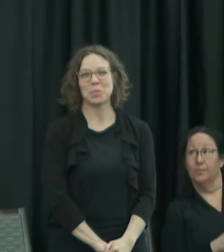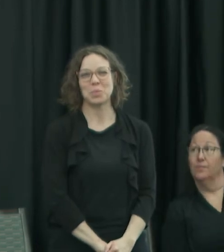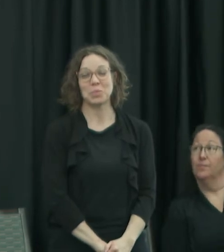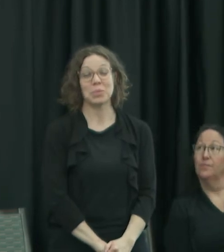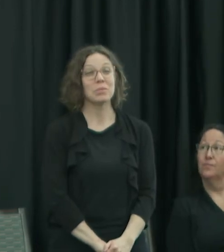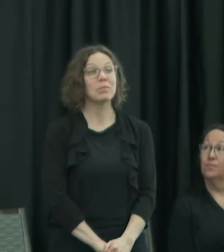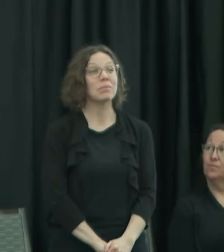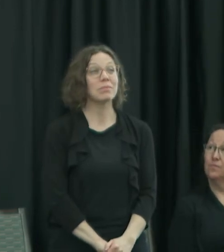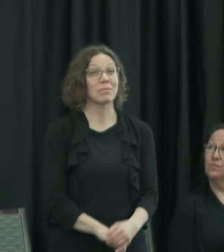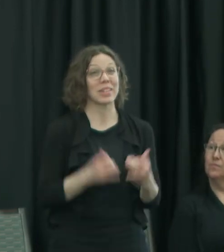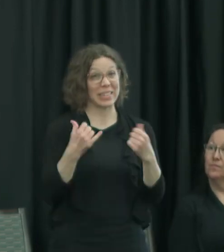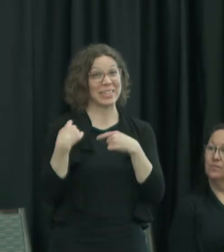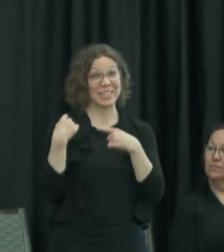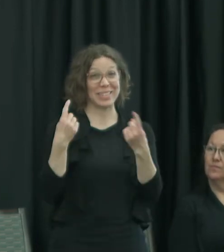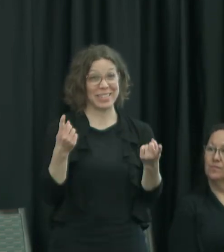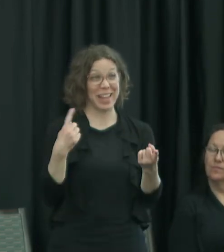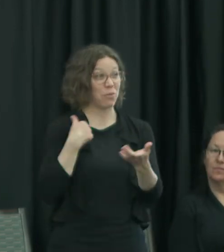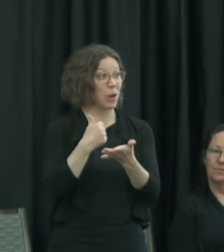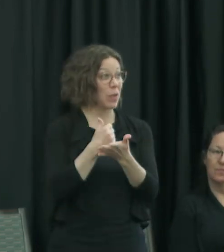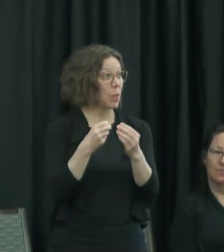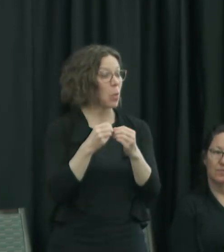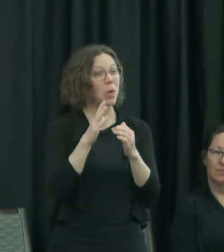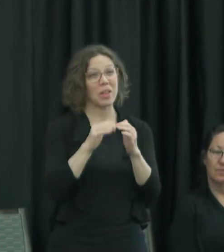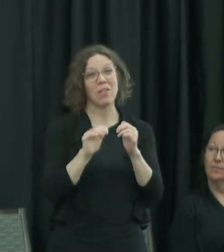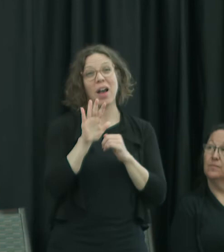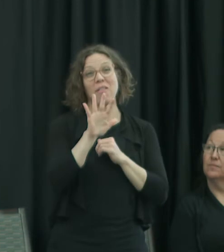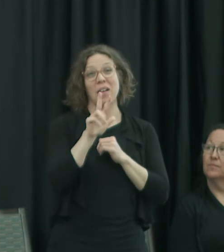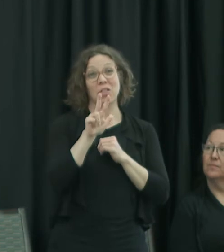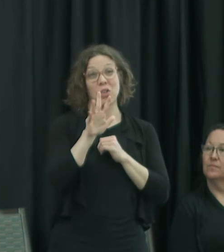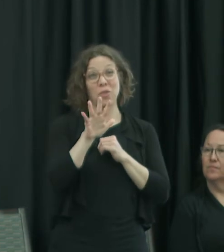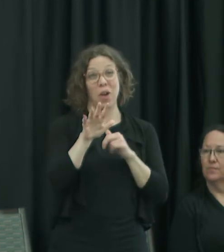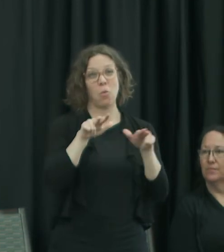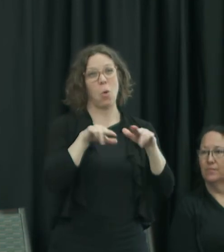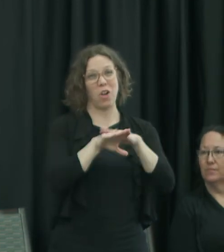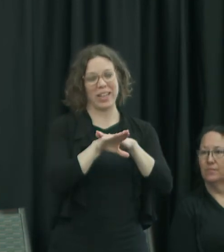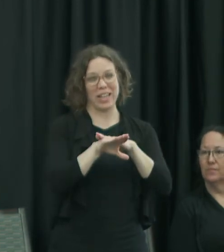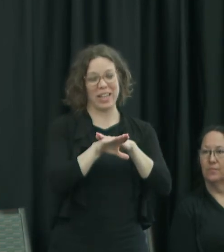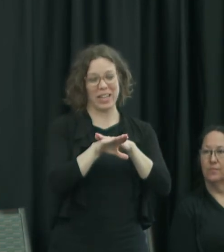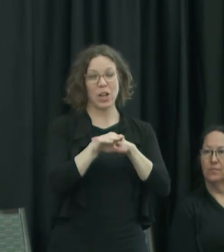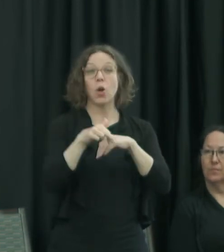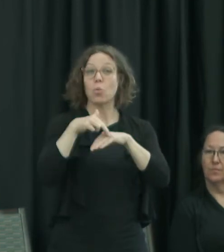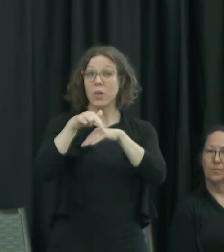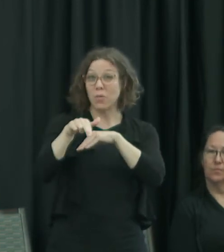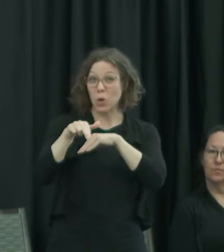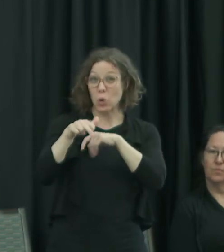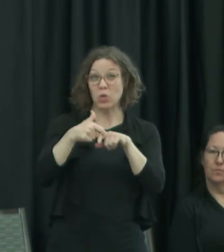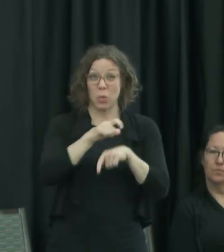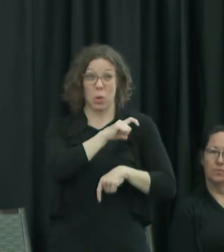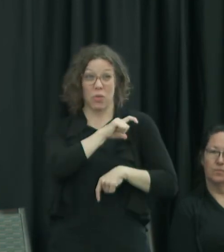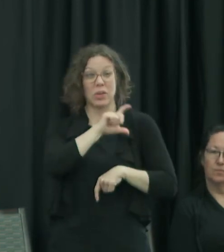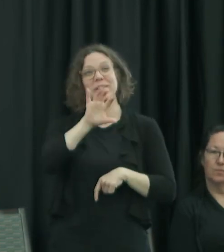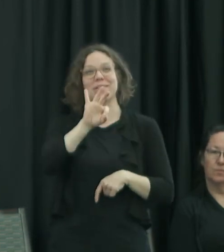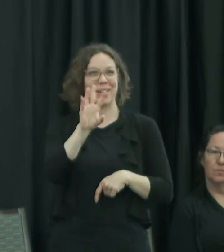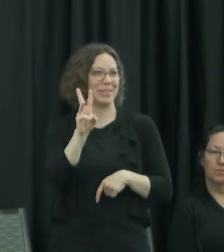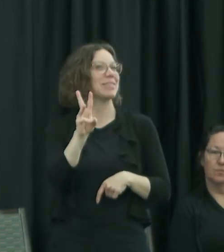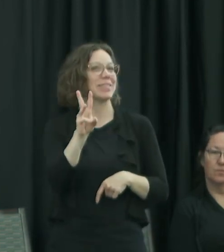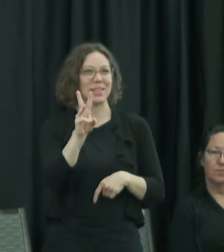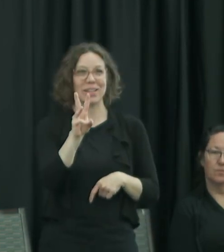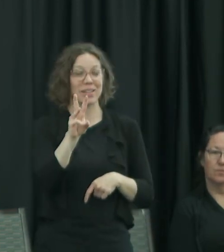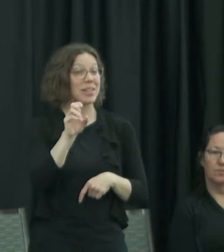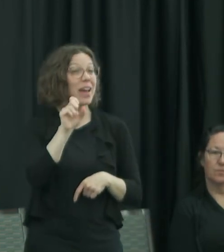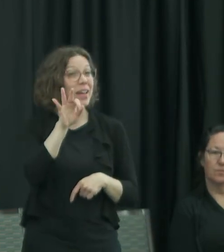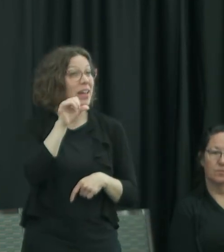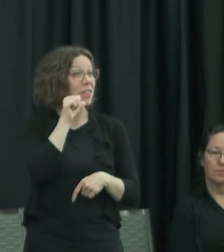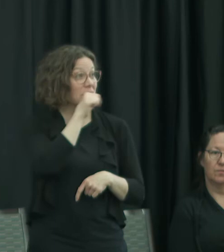To date, we have helped over 535 walk-ins and 96 referrals from law enforcement who may have otherwise gone to